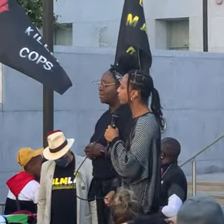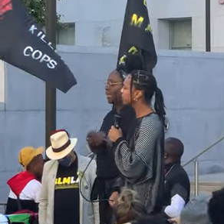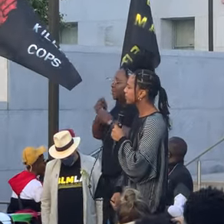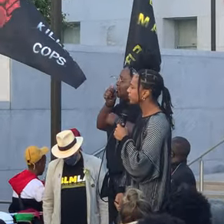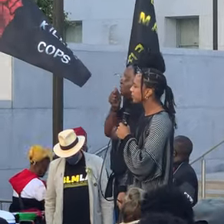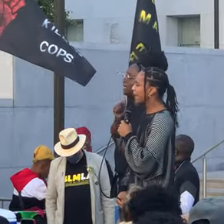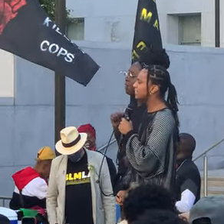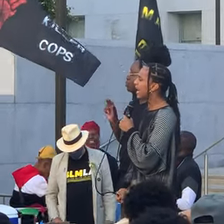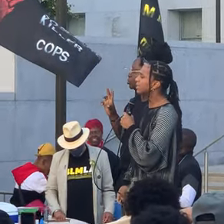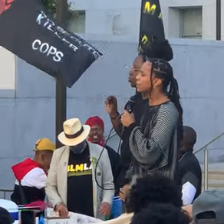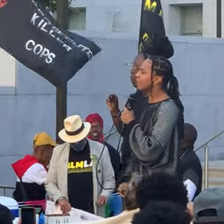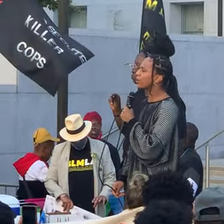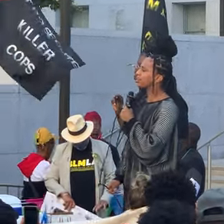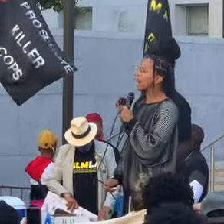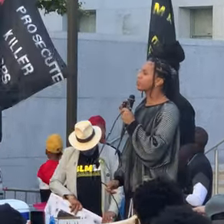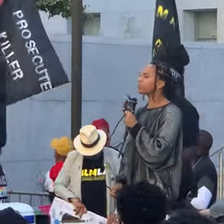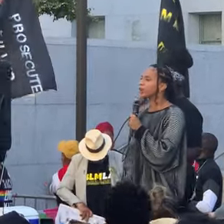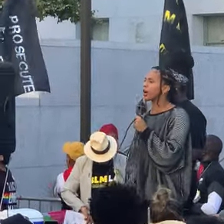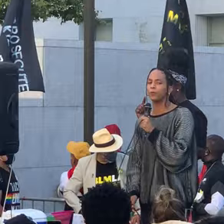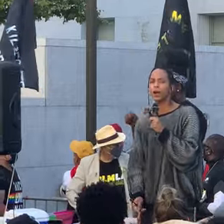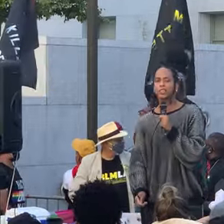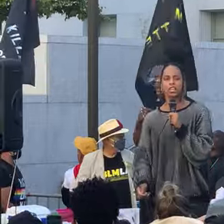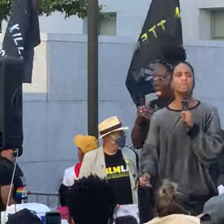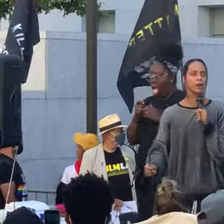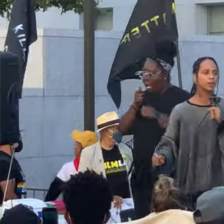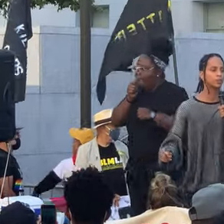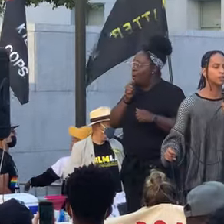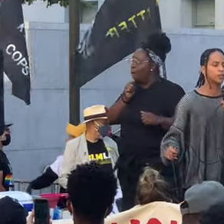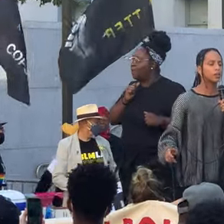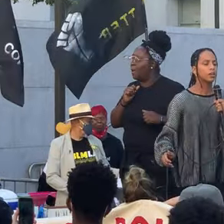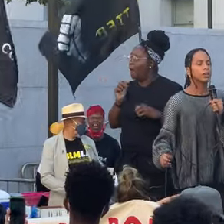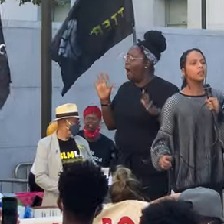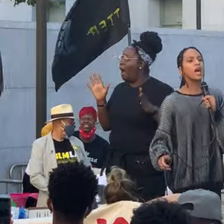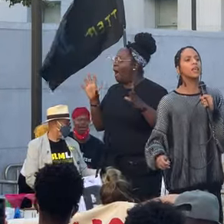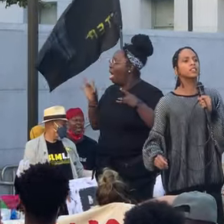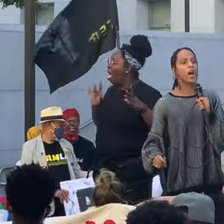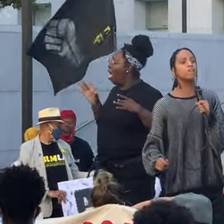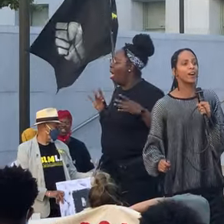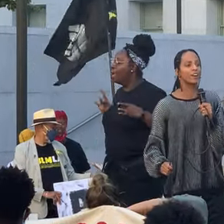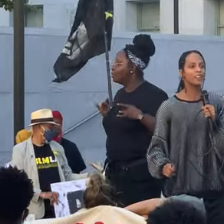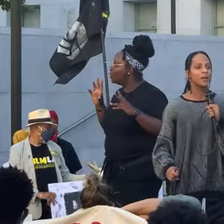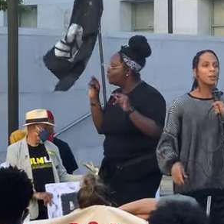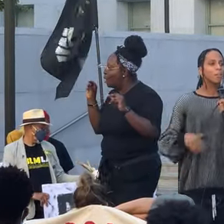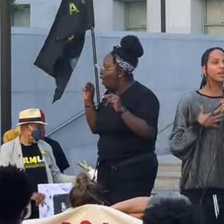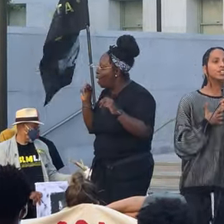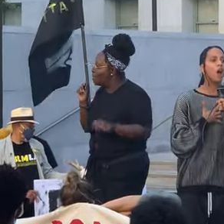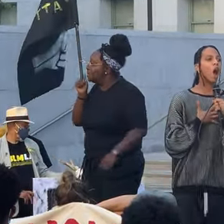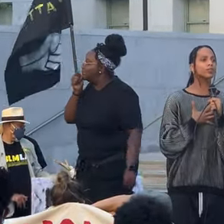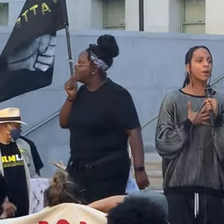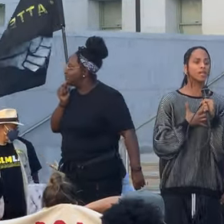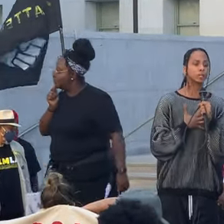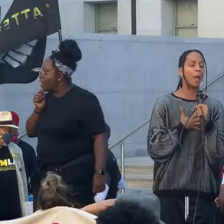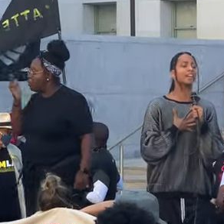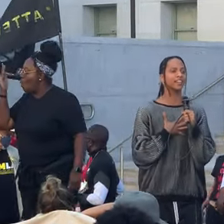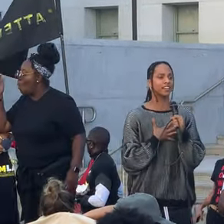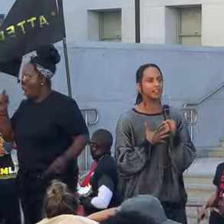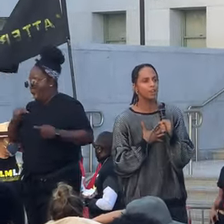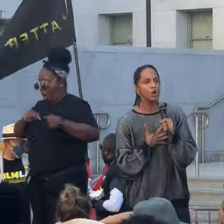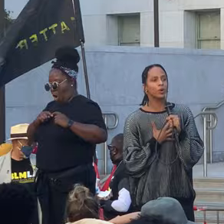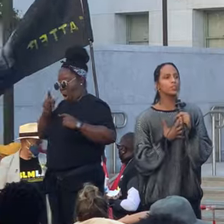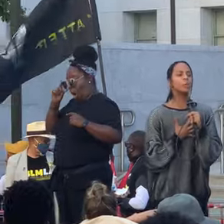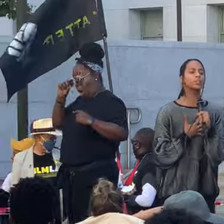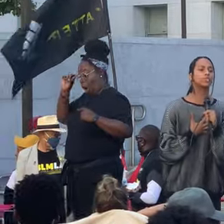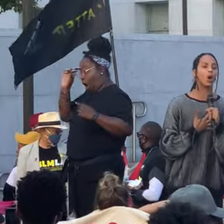Suffering, though, is not something that we should have to endure. If we are to suffer, let us suffer, because our hearts are